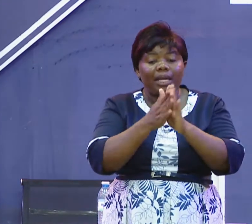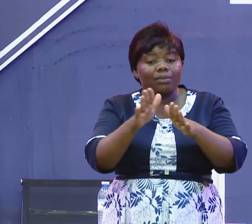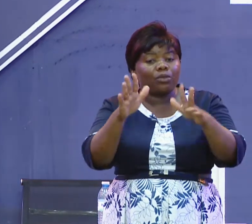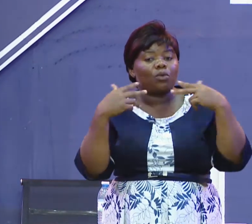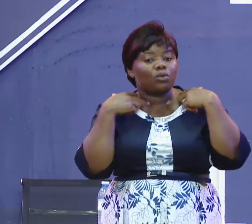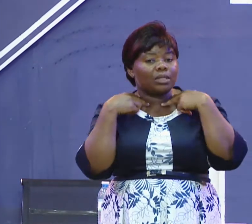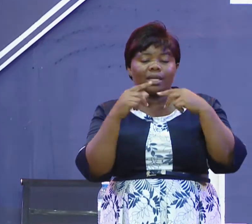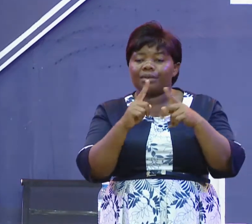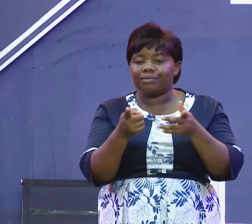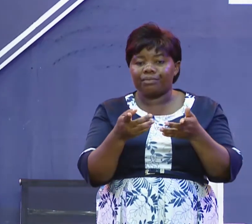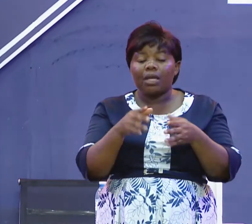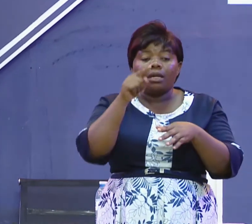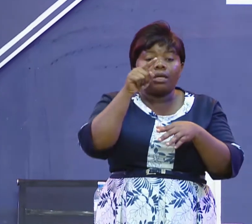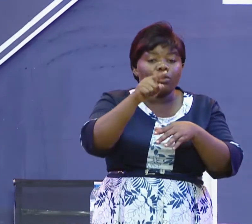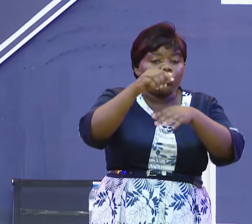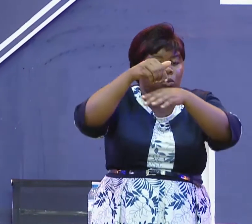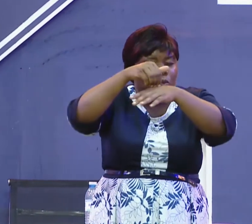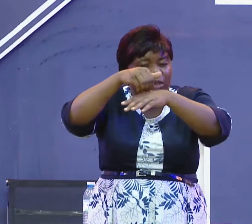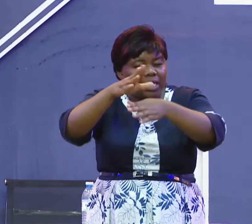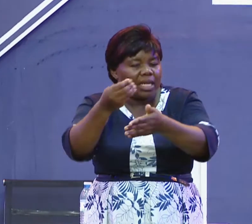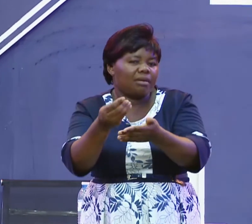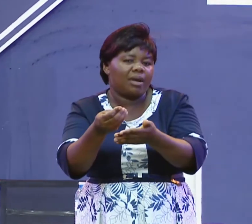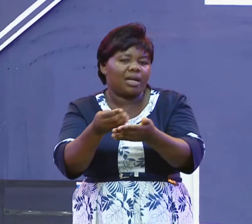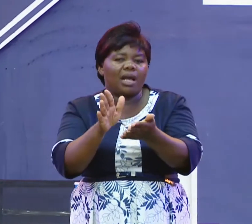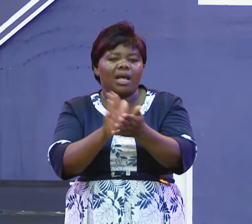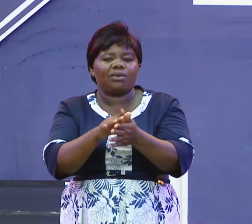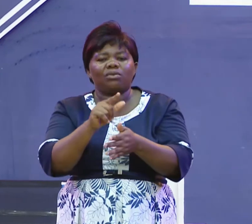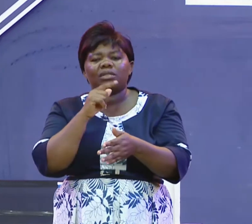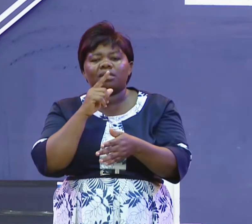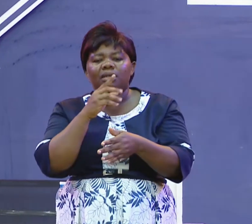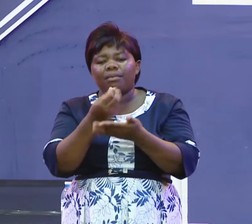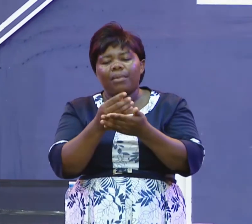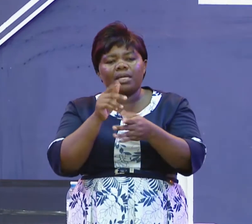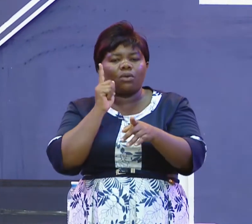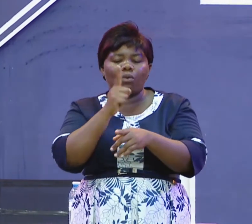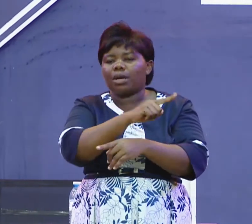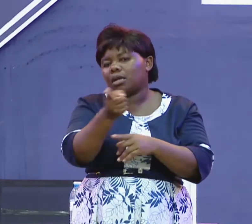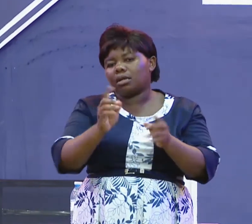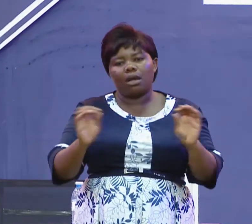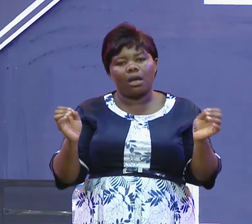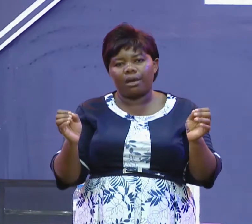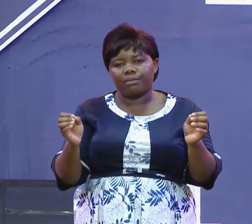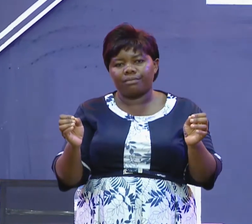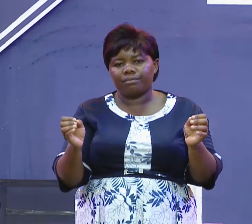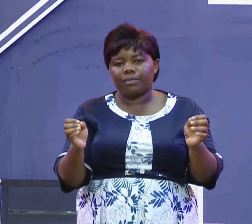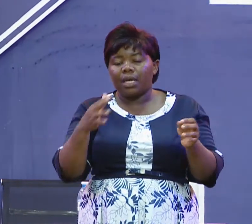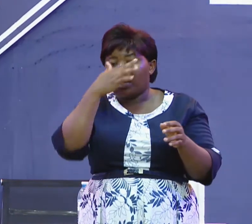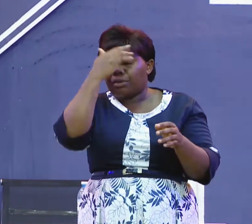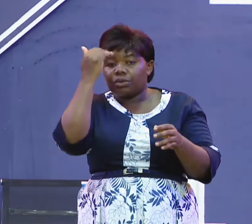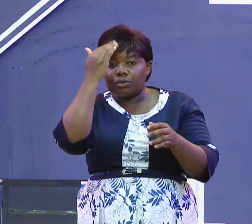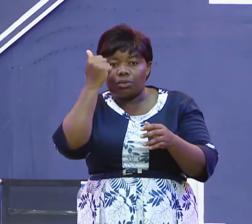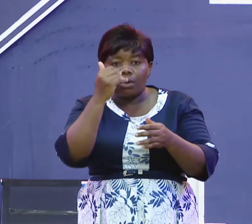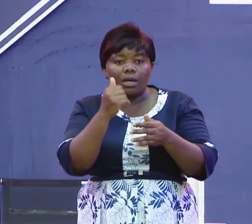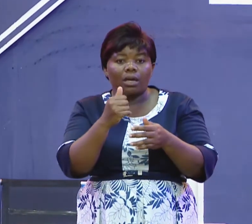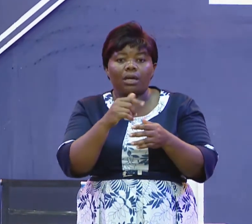your servant. Wotuma woyagala agende. That you can send to wherever you want him to go. Yensonga lwaki sikiriziganya na